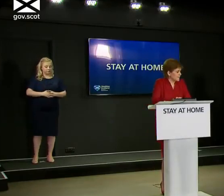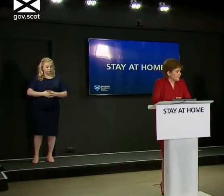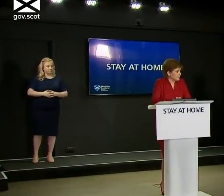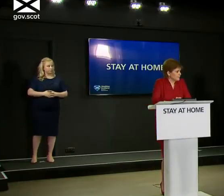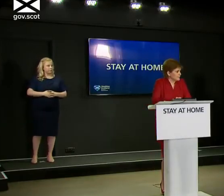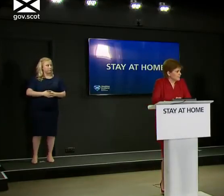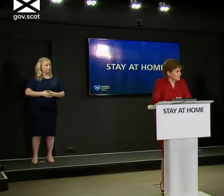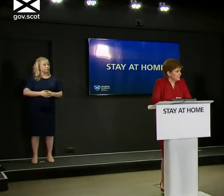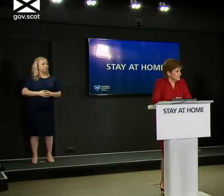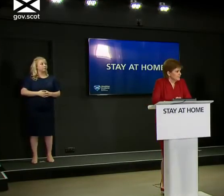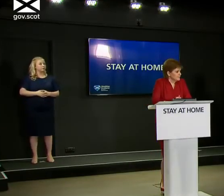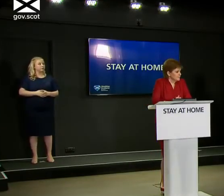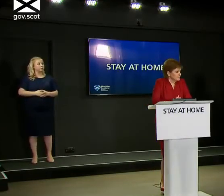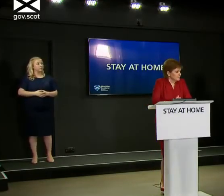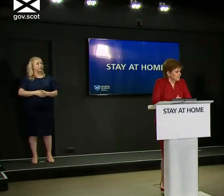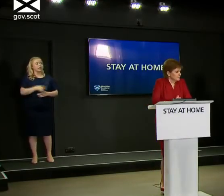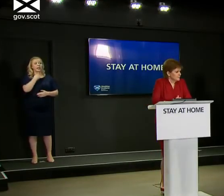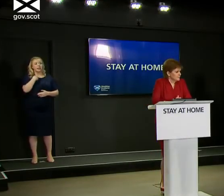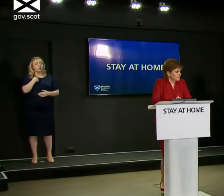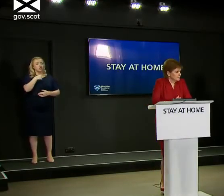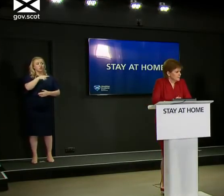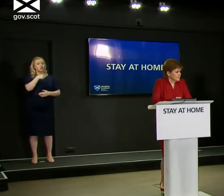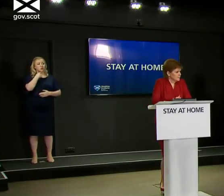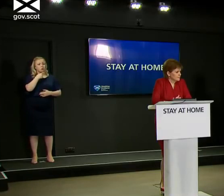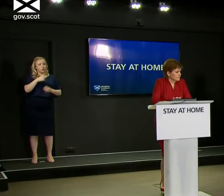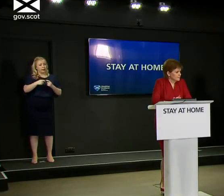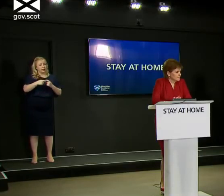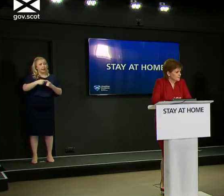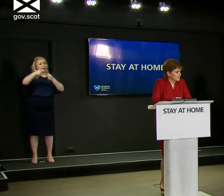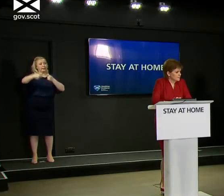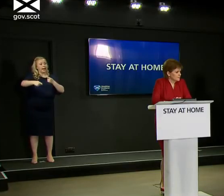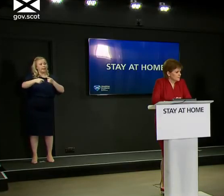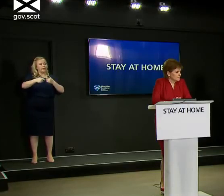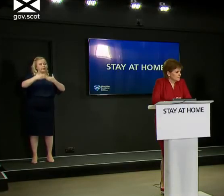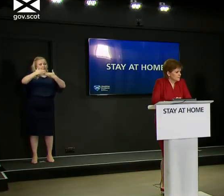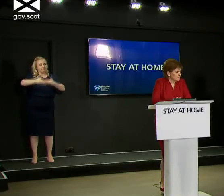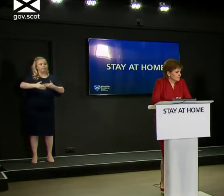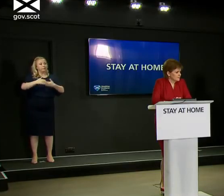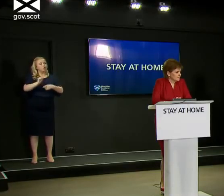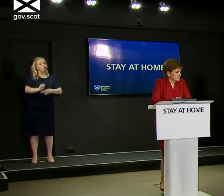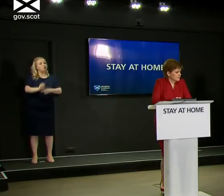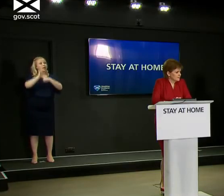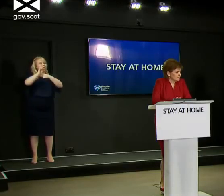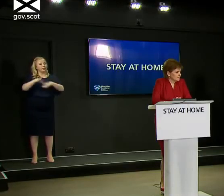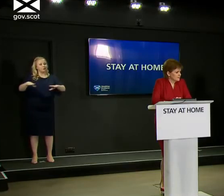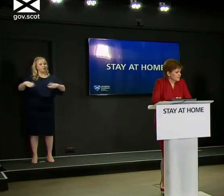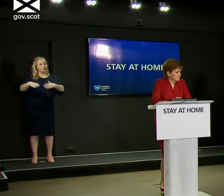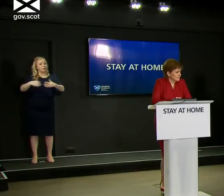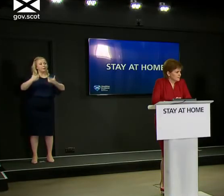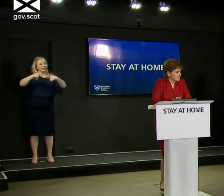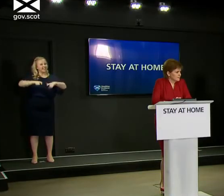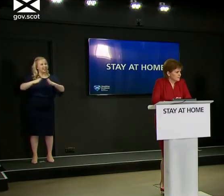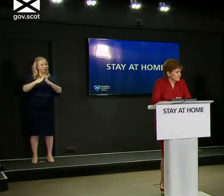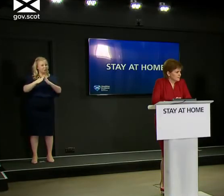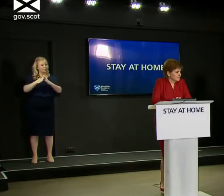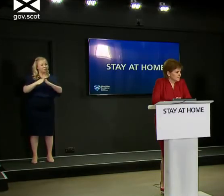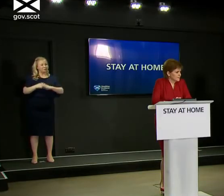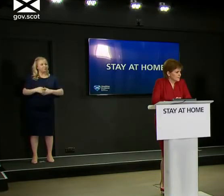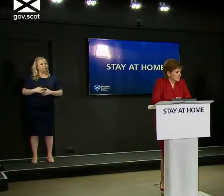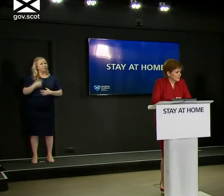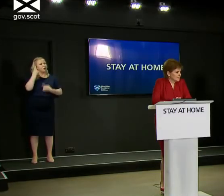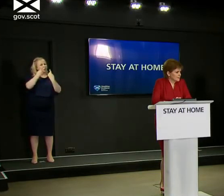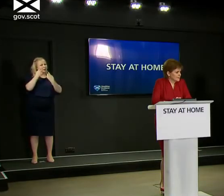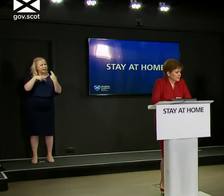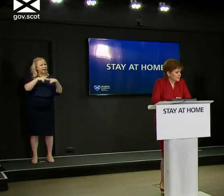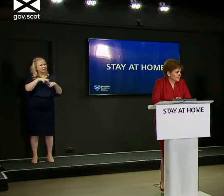First Minister, yesterday you extended the period for the shielding group in Scotland to stay indoors for. I wondered if you could tell